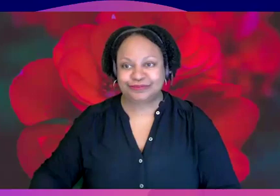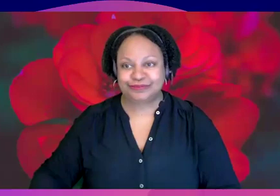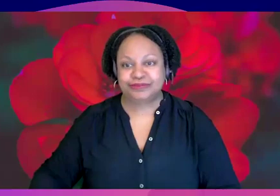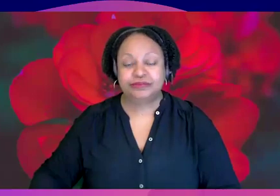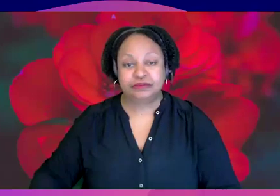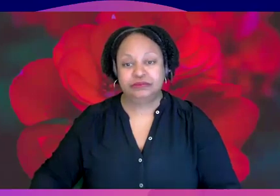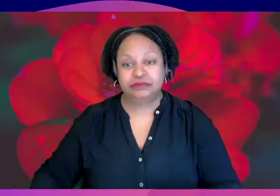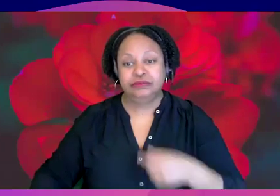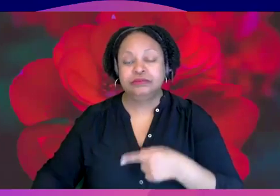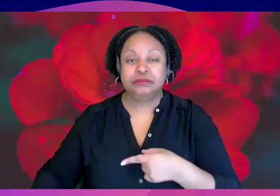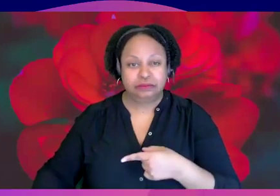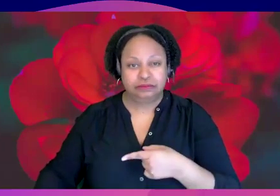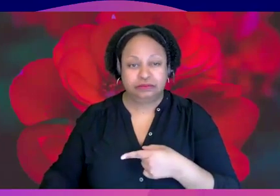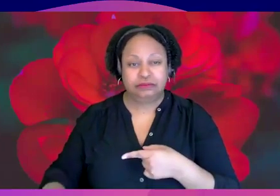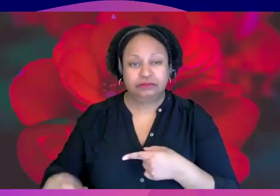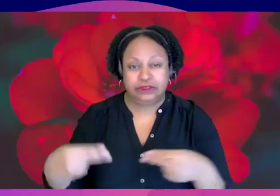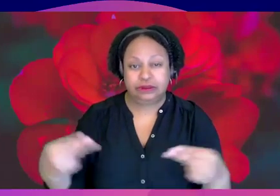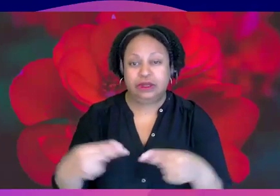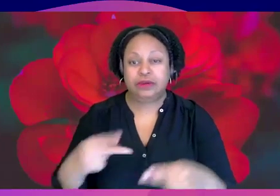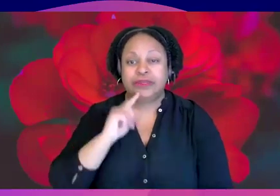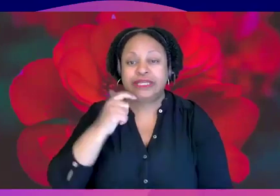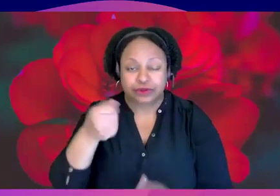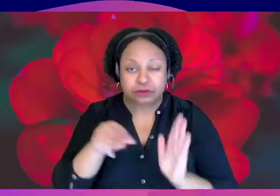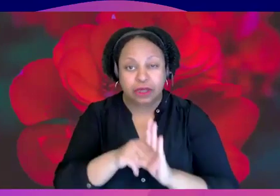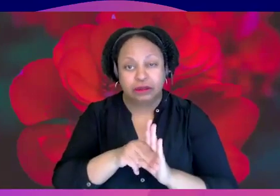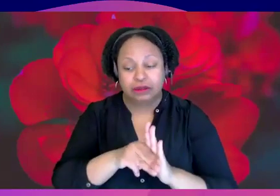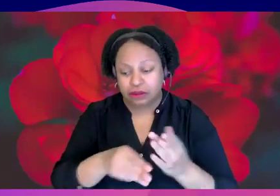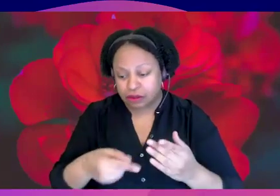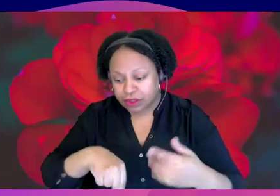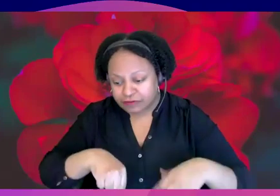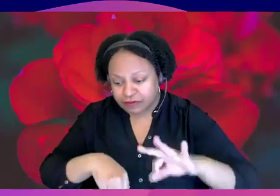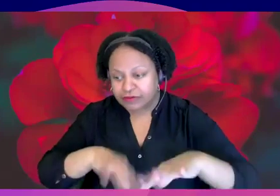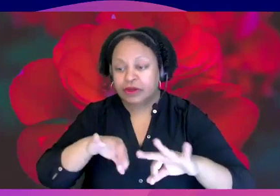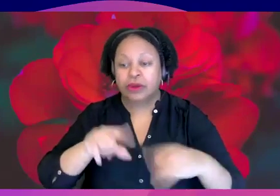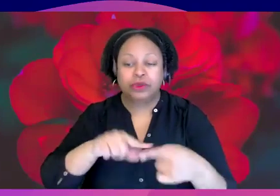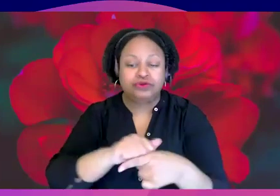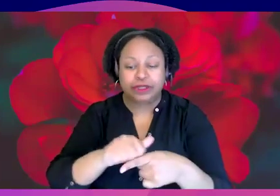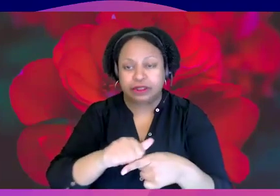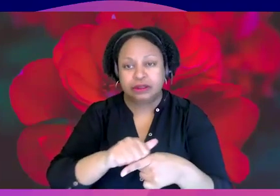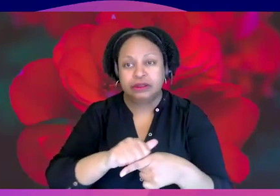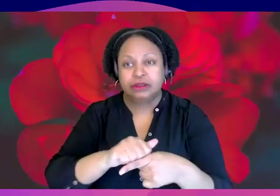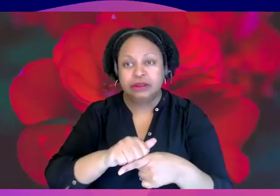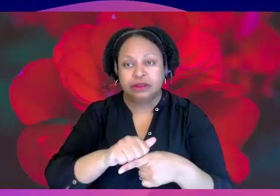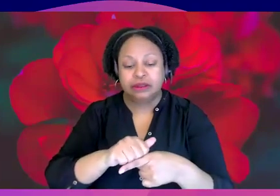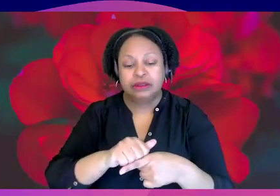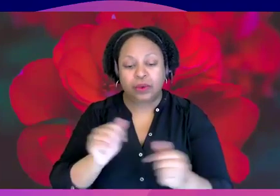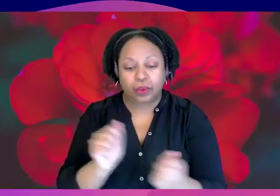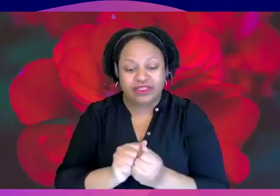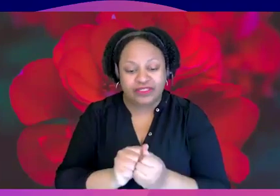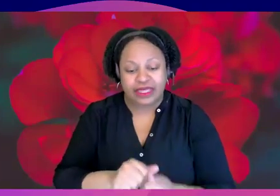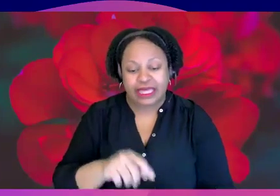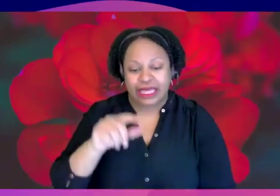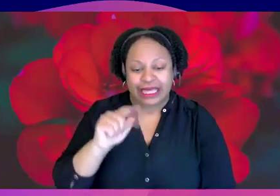So this was a really interesting model that we came across in some training that I took with Tend Academy. So Tend